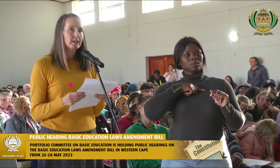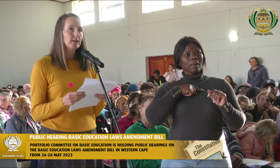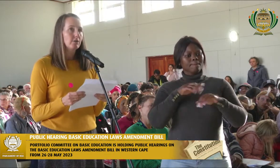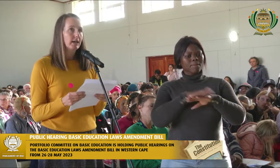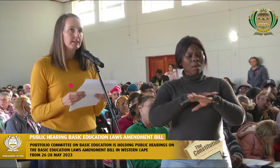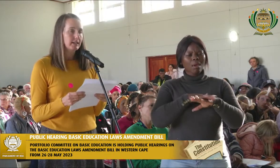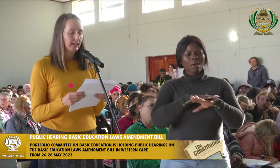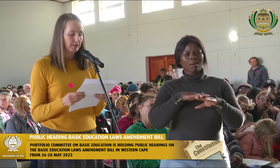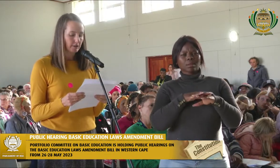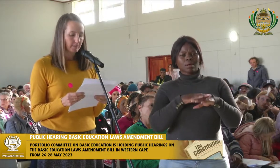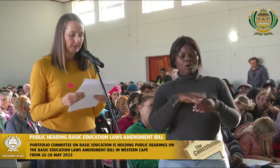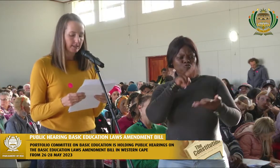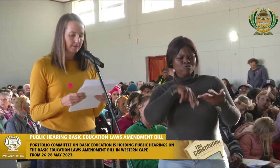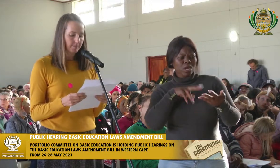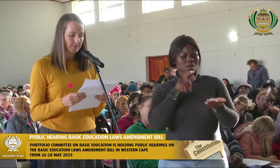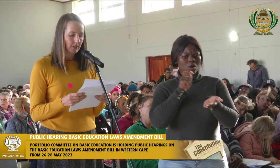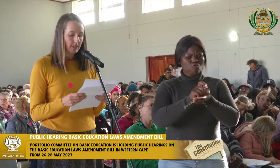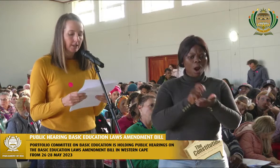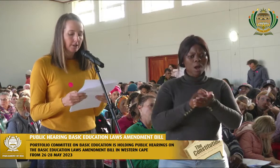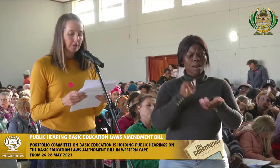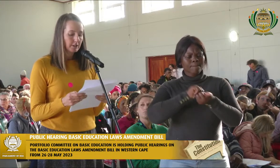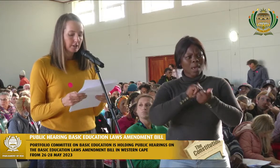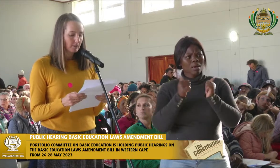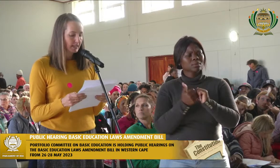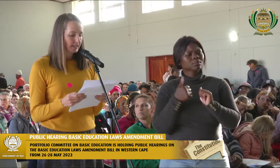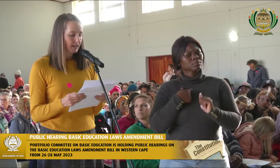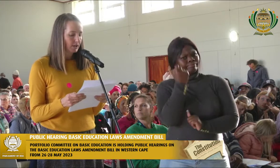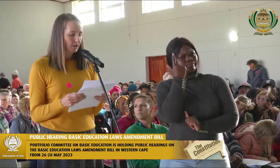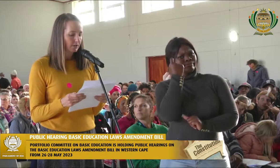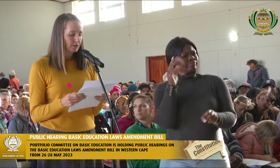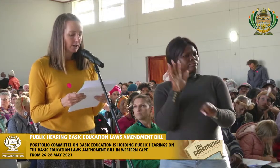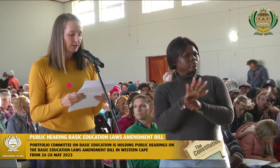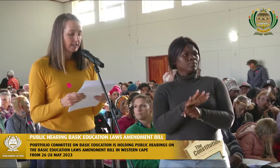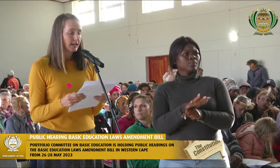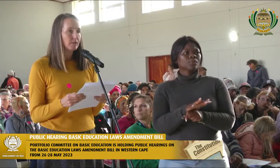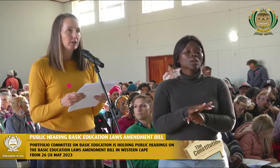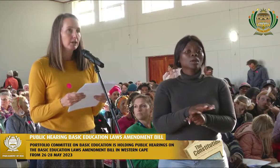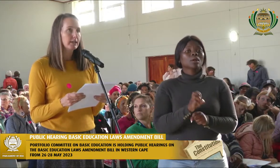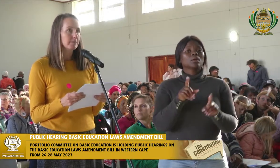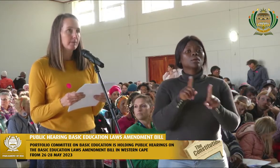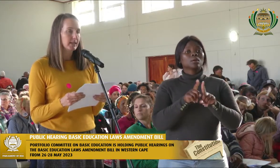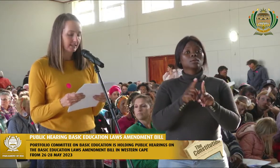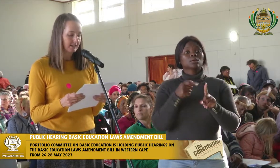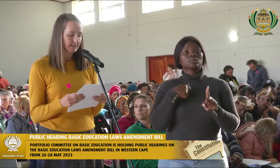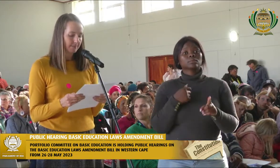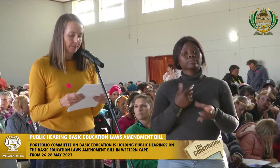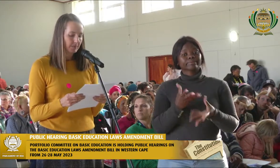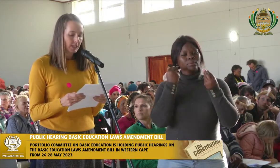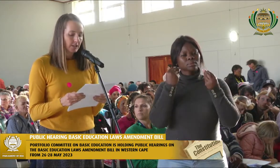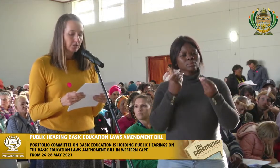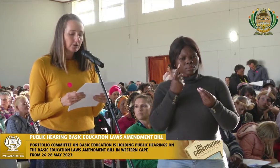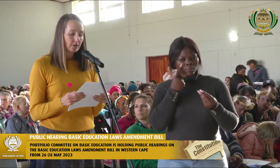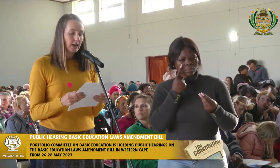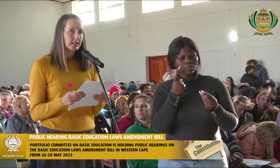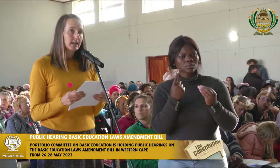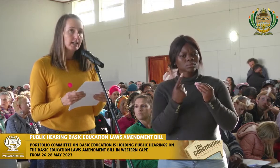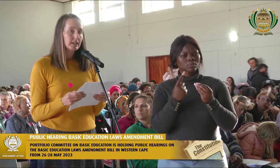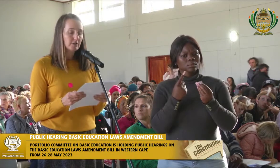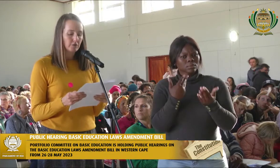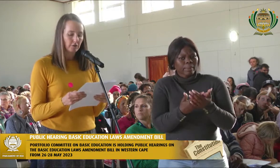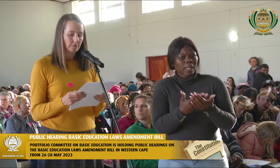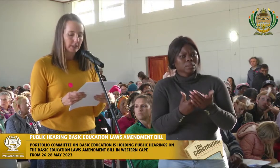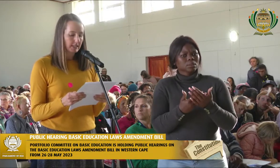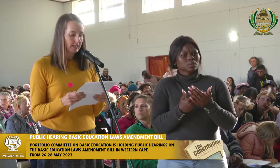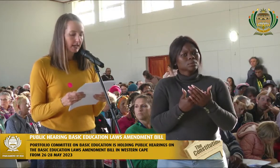of reading, writing, and arithmetic. The third sibling came along to show the same early capabilities. Due to our